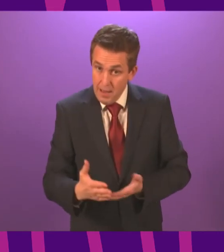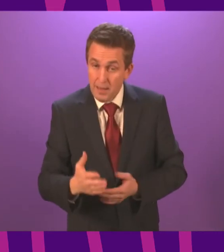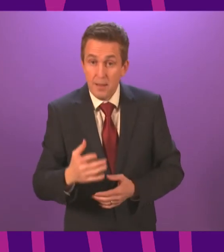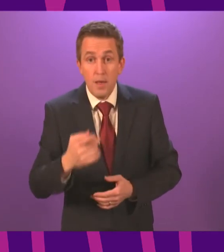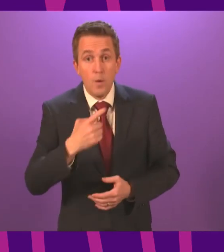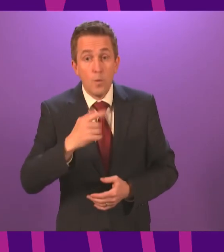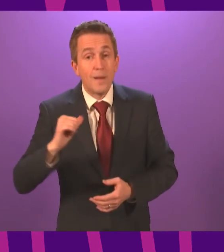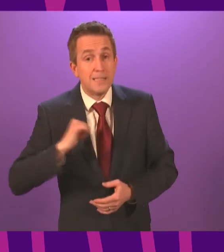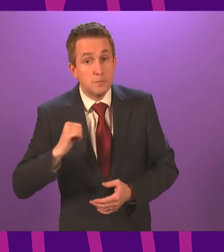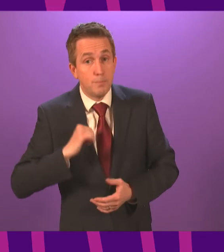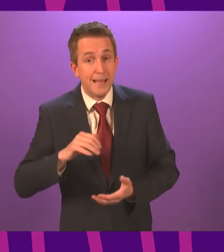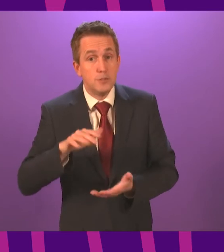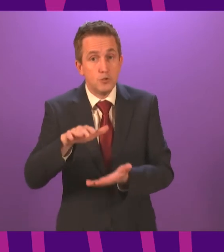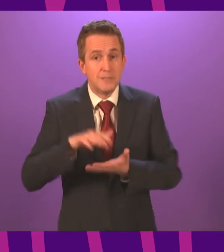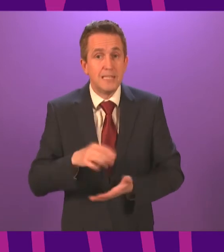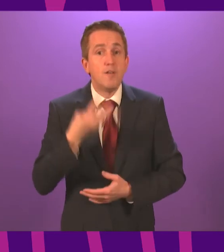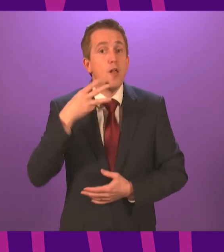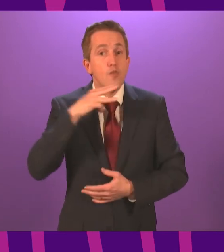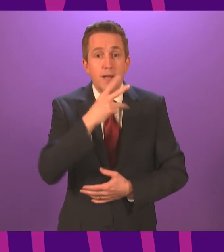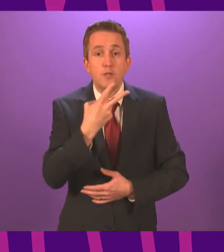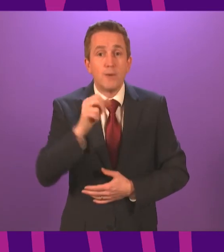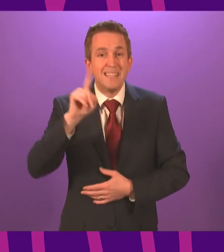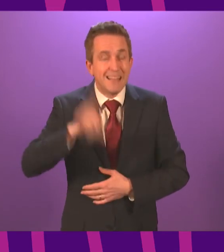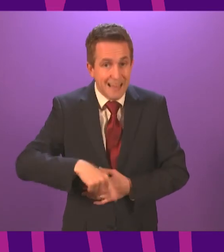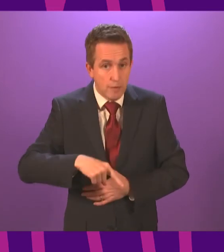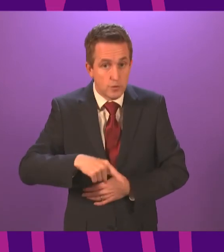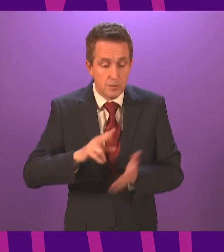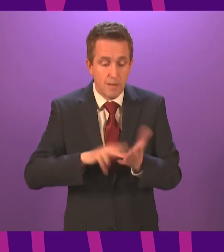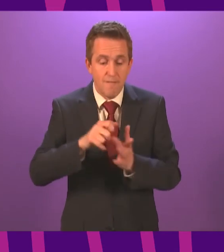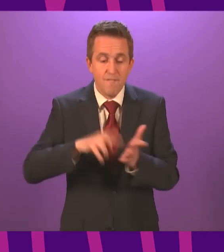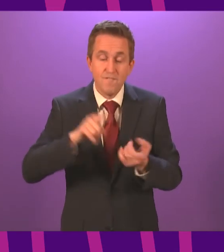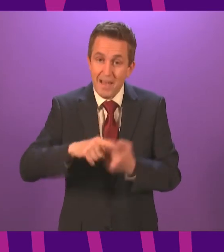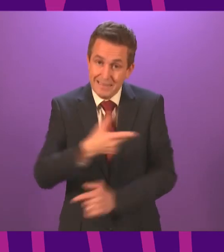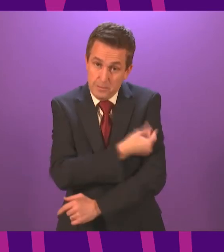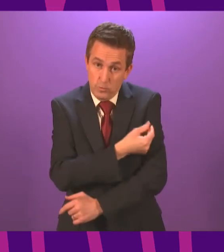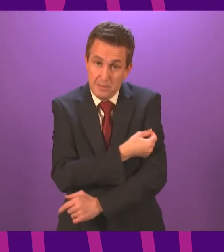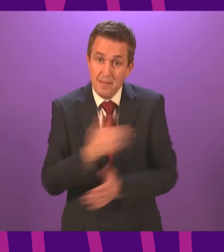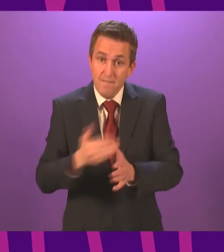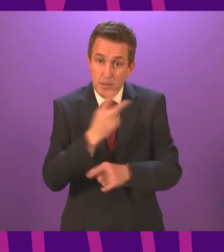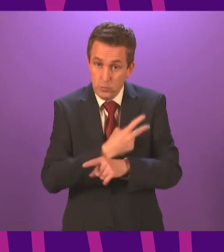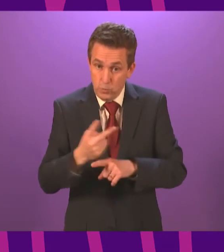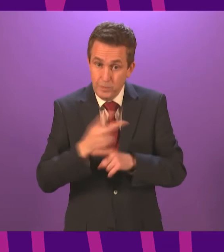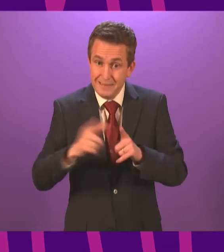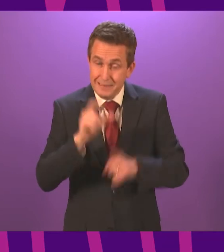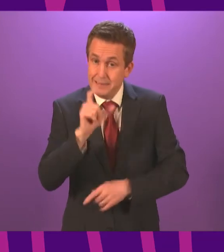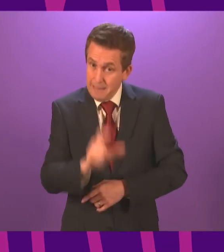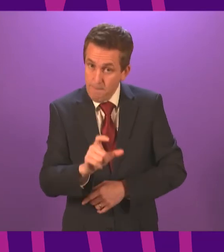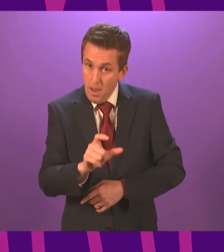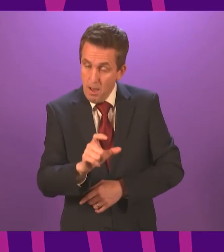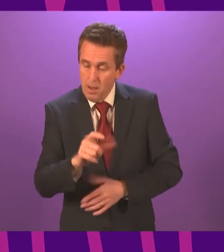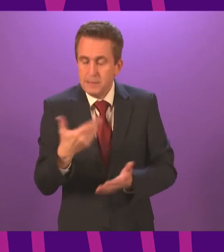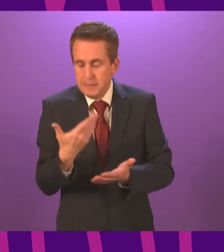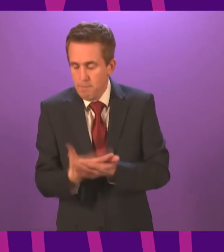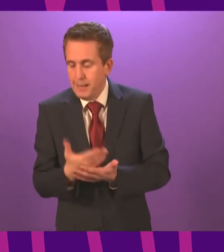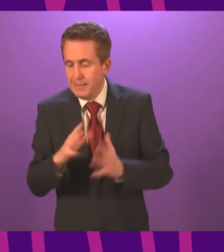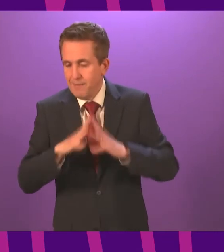receive 320,000 doses of the vaccine over the first 2 weeks in December, subject, of course, to all the caveats that I